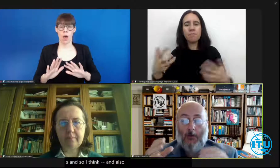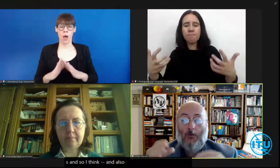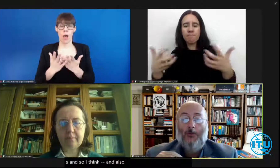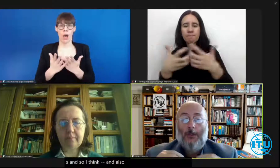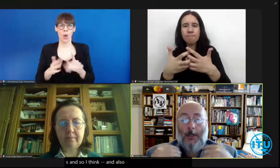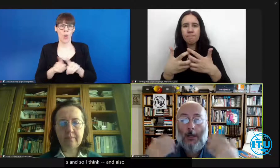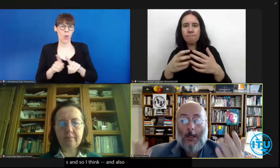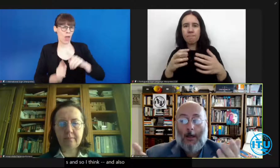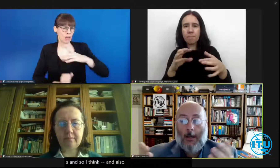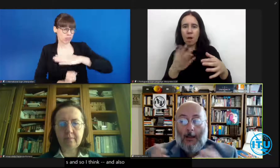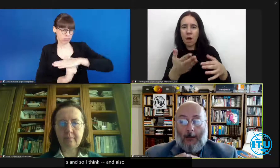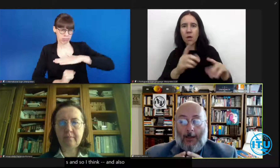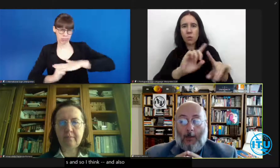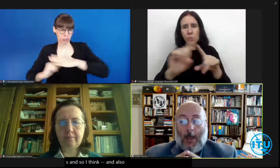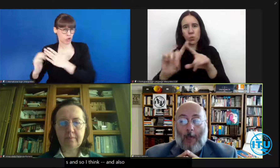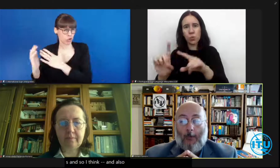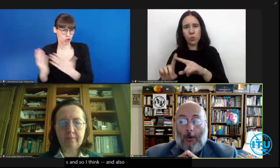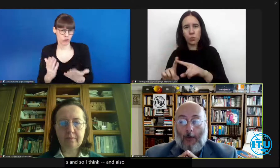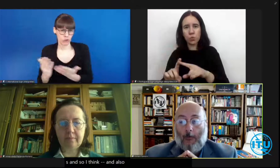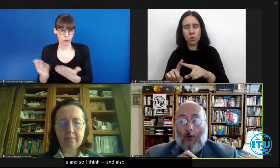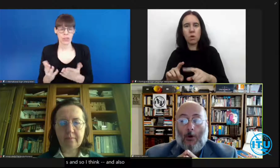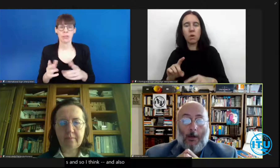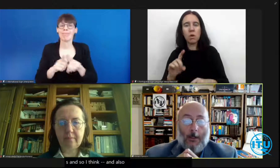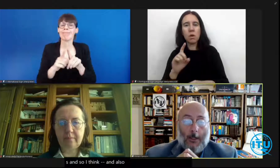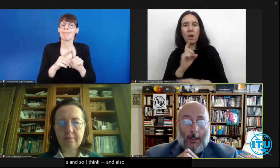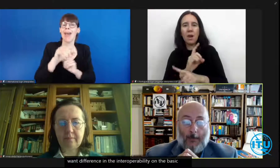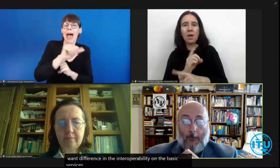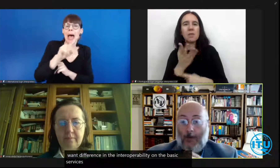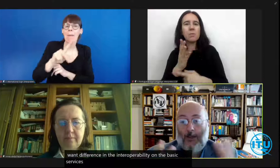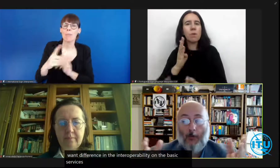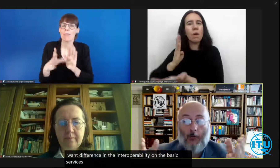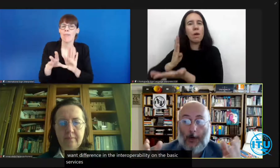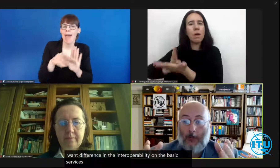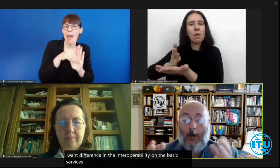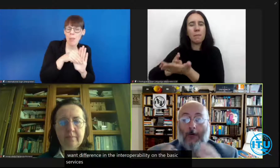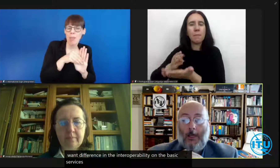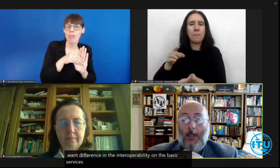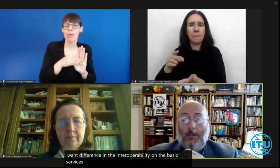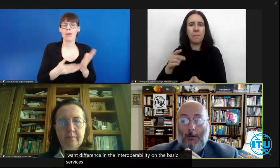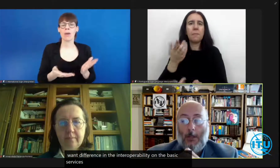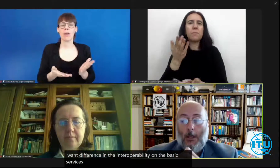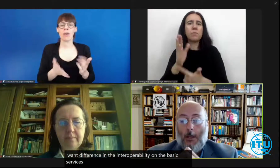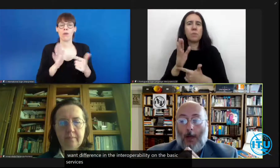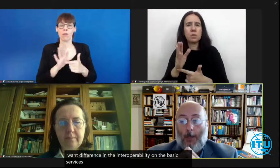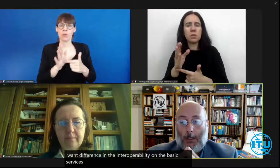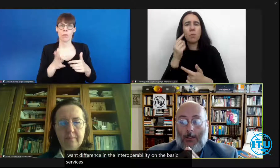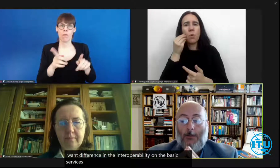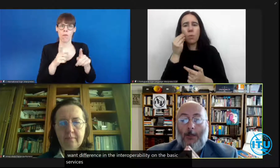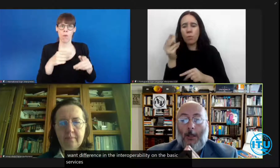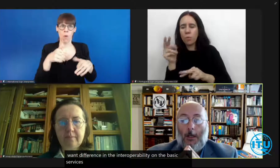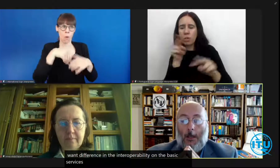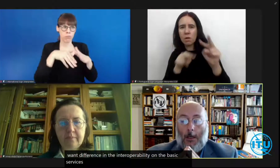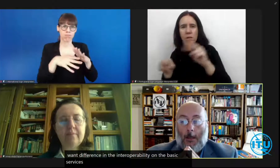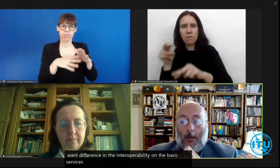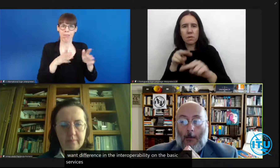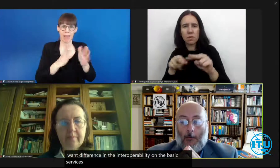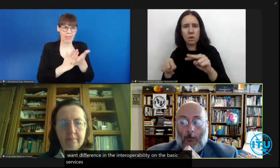that you can use the same app for example, for indoor navigation